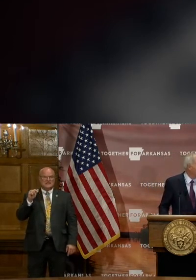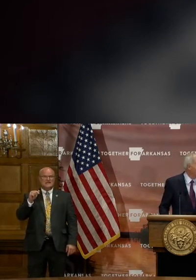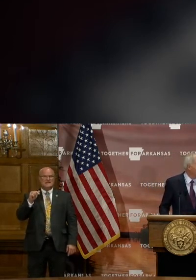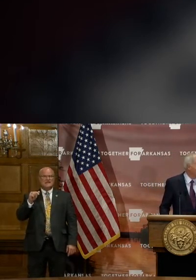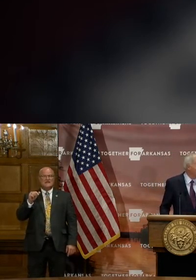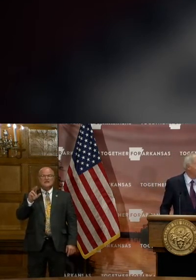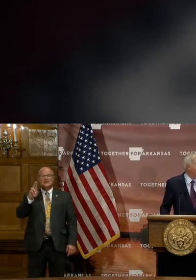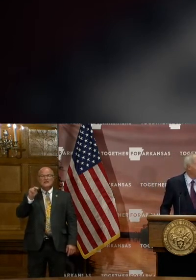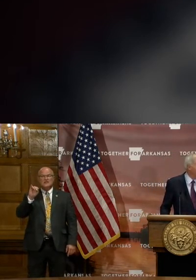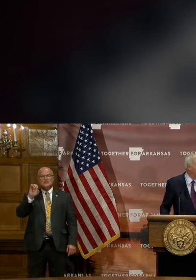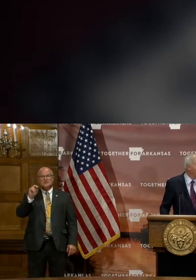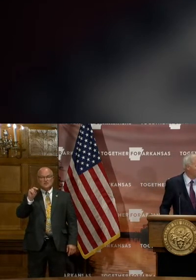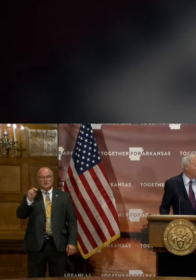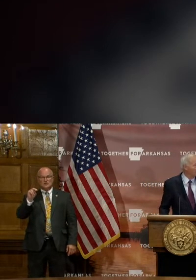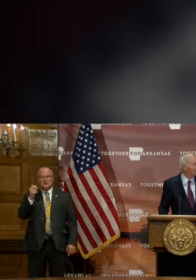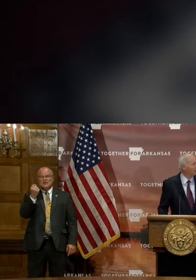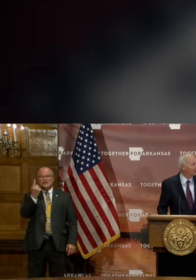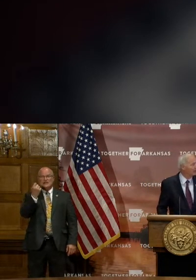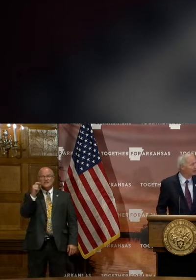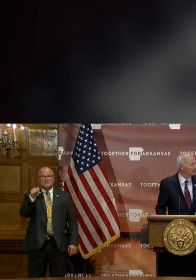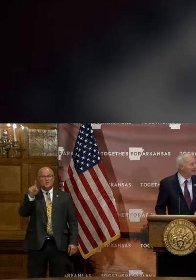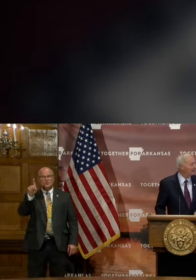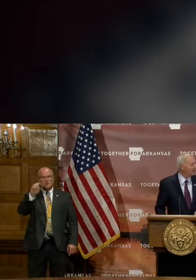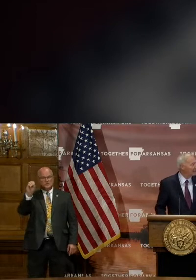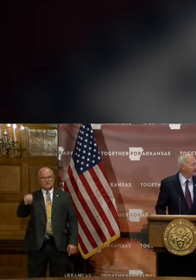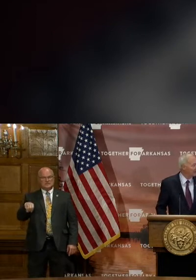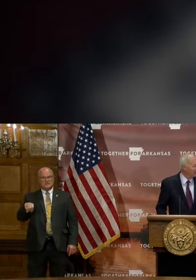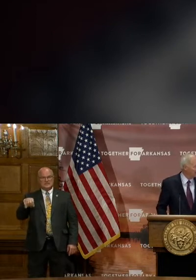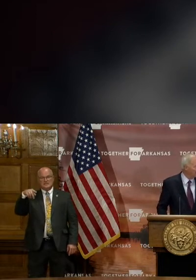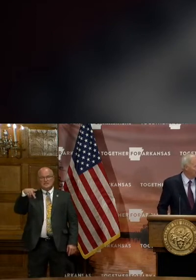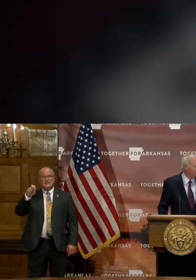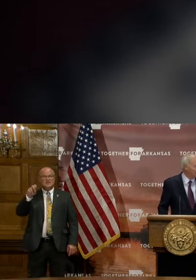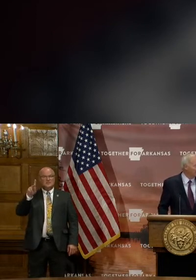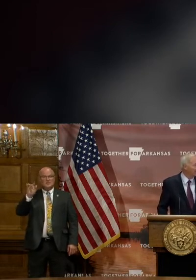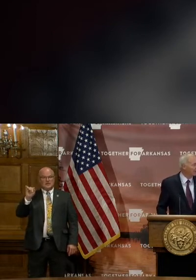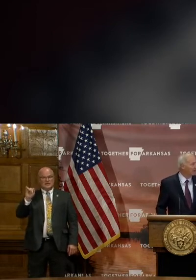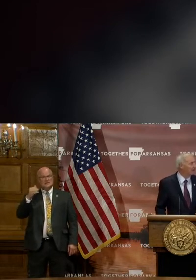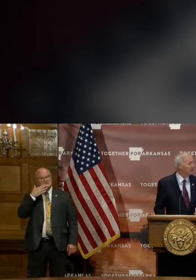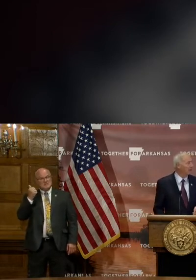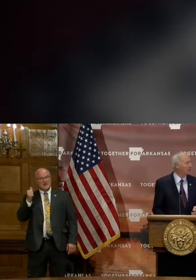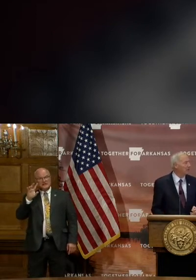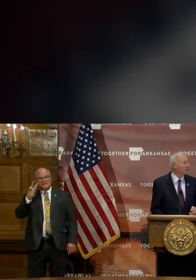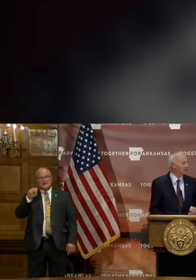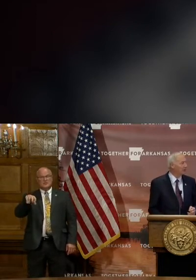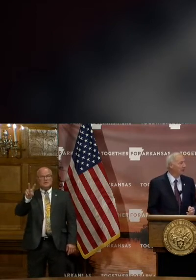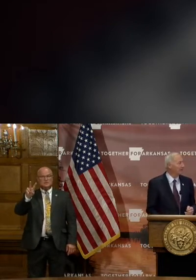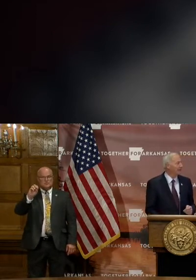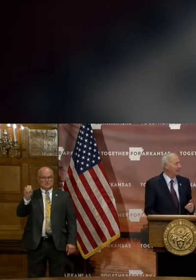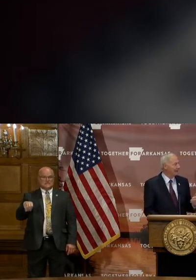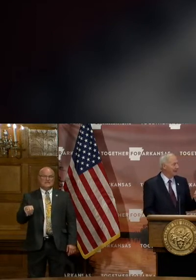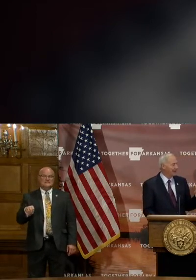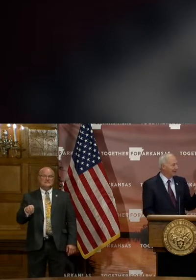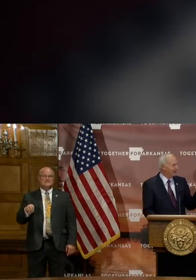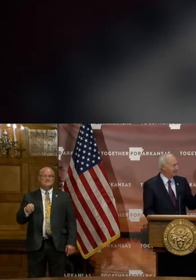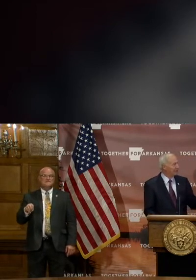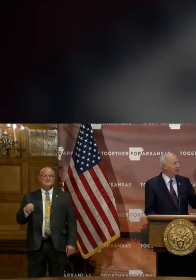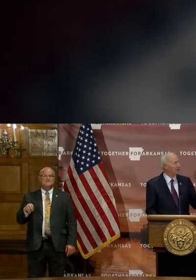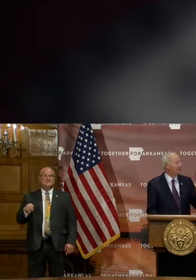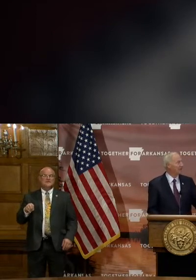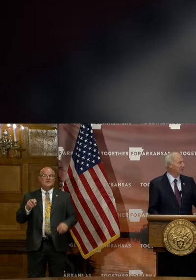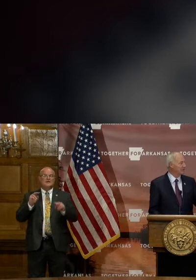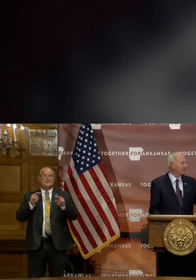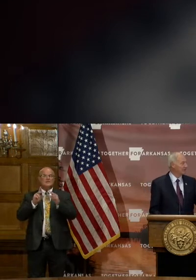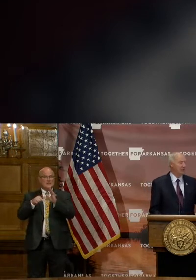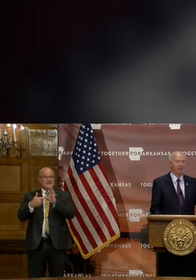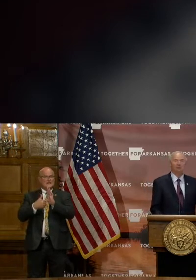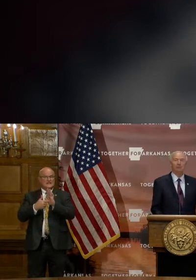to Union County, 11.1%. Pulaski County is better at 7.2%. If you look